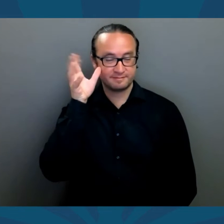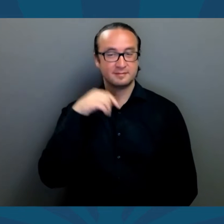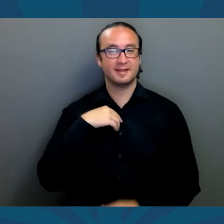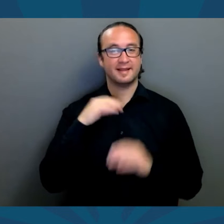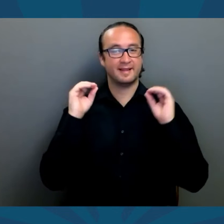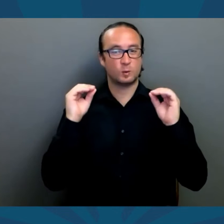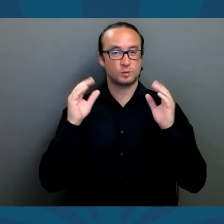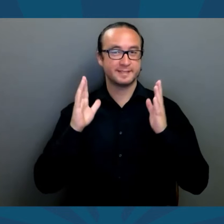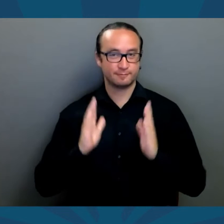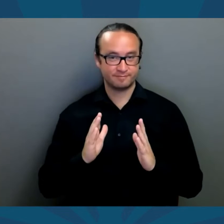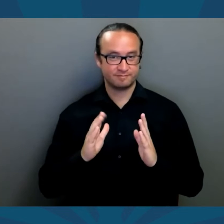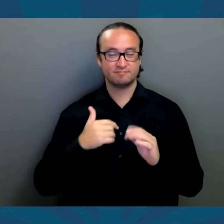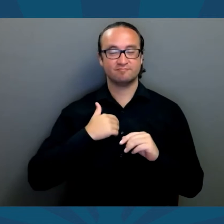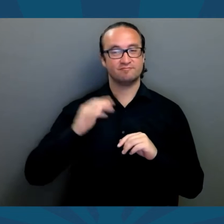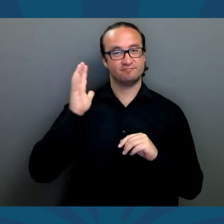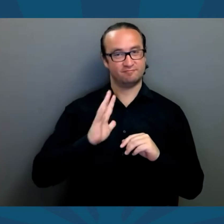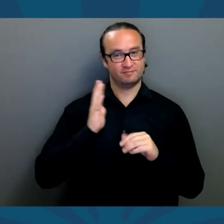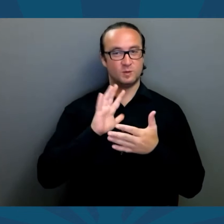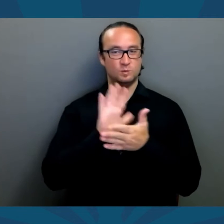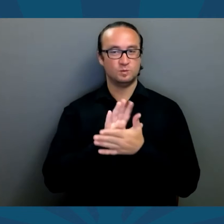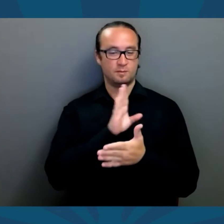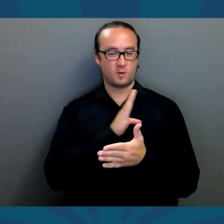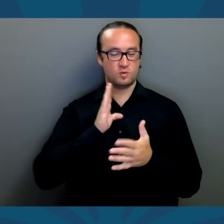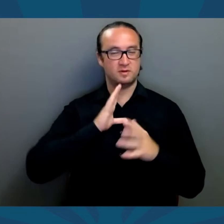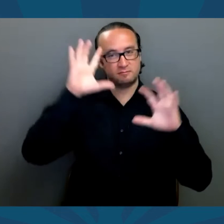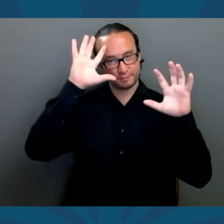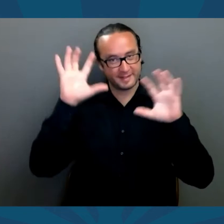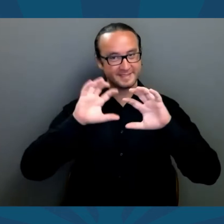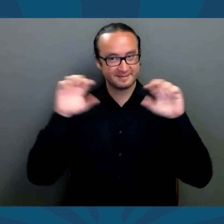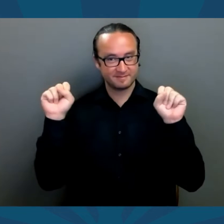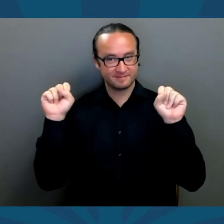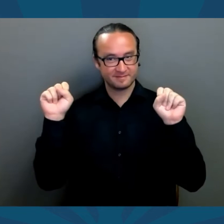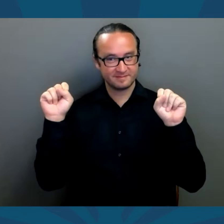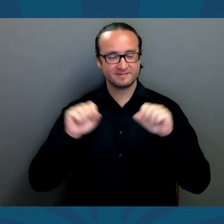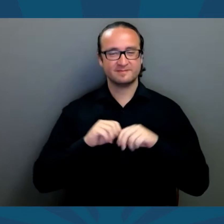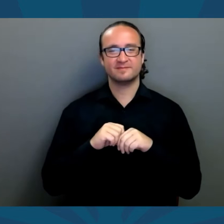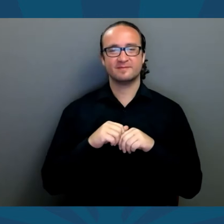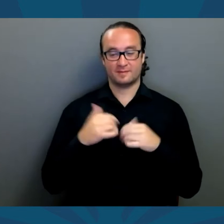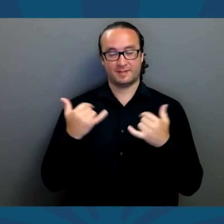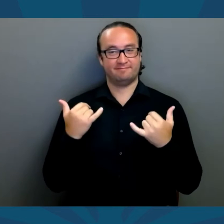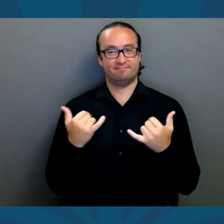I am a parent, educator, and former school board president.